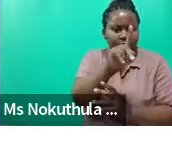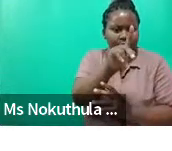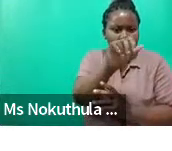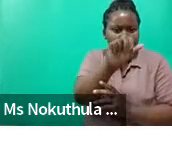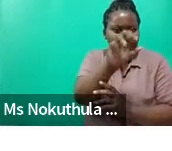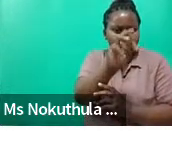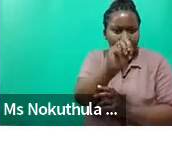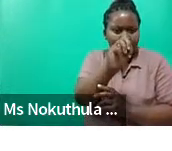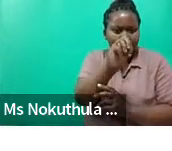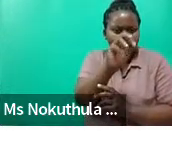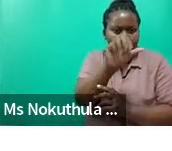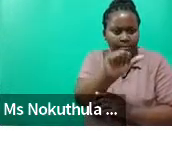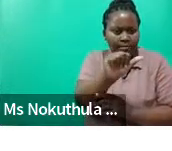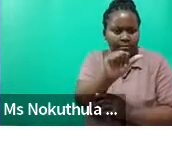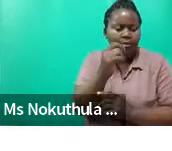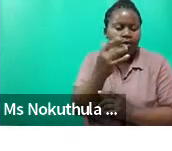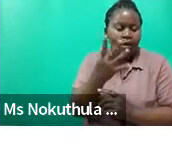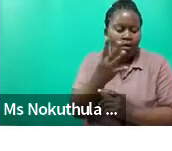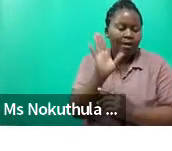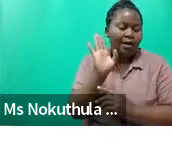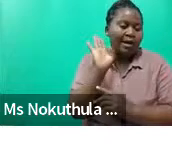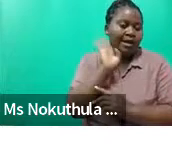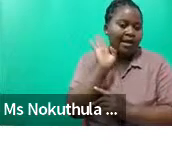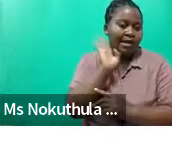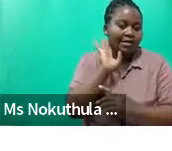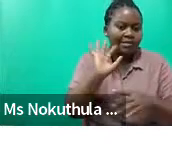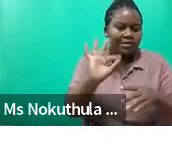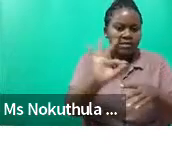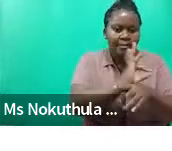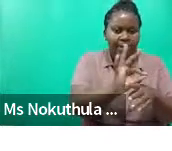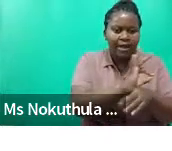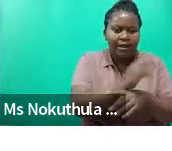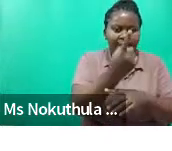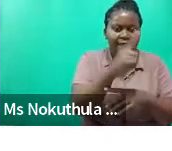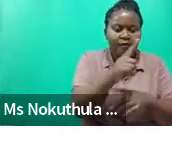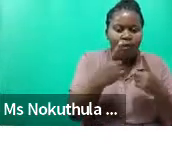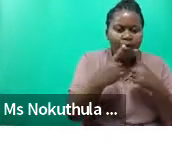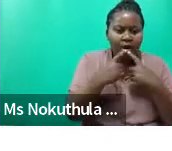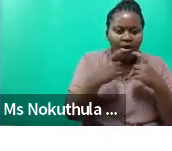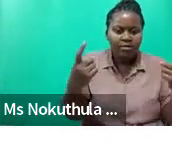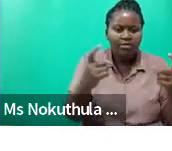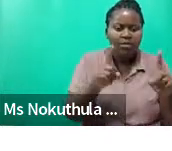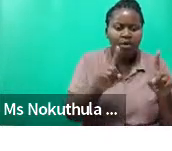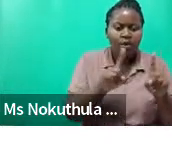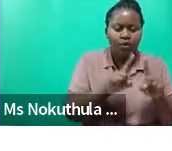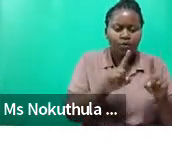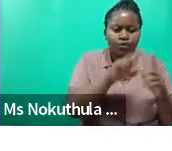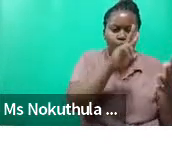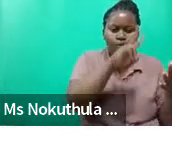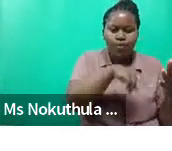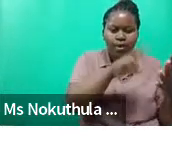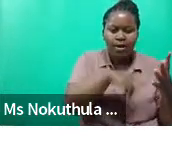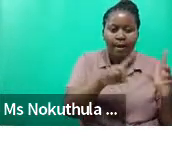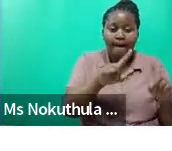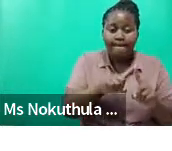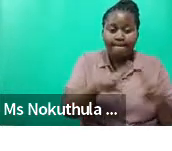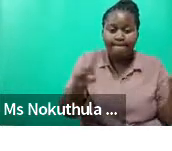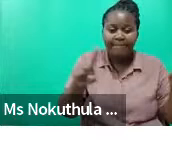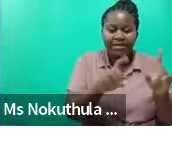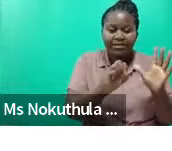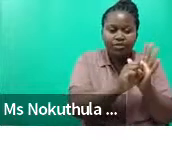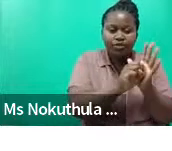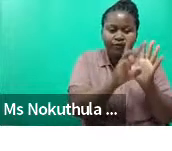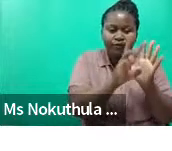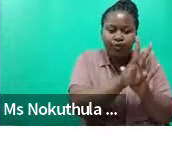lesson plans were on, in terms of her announcements, in terms of her reading. However, the software JAWS was